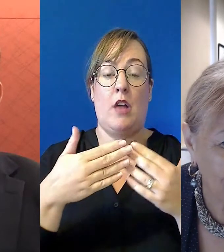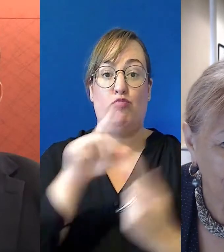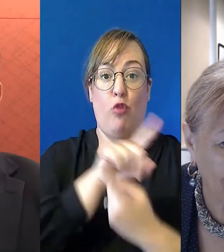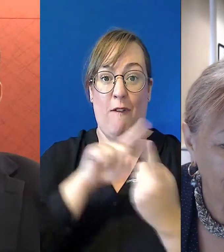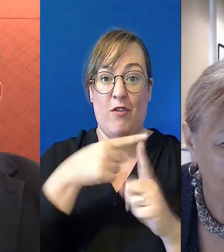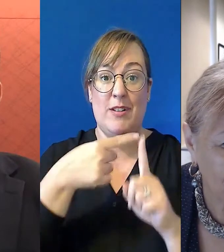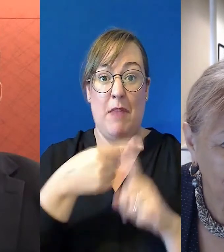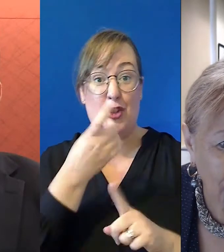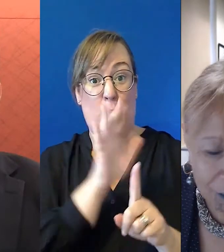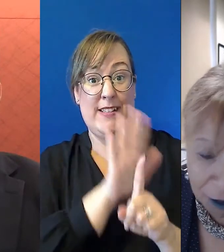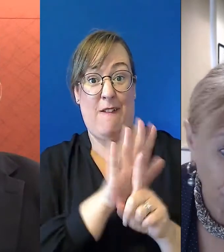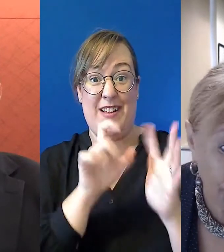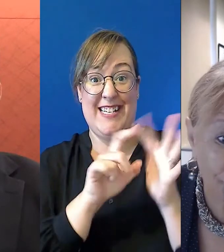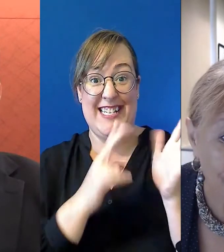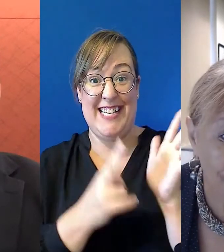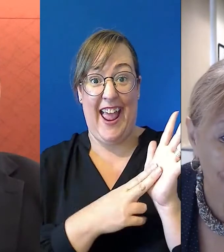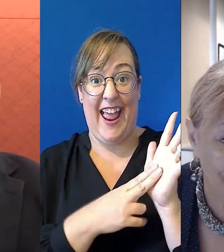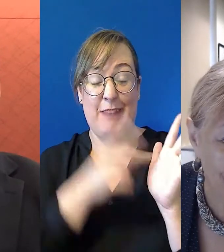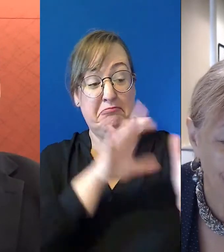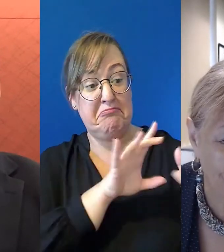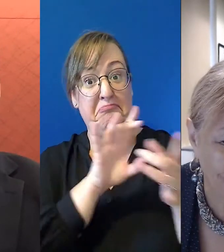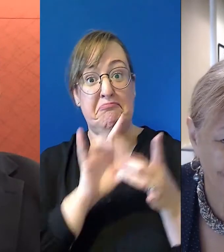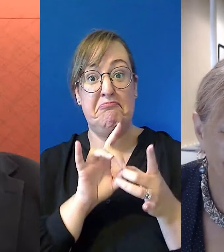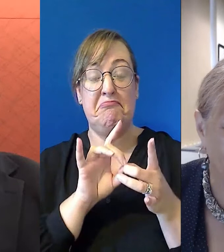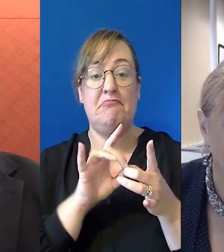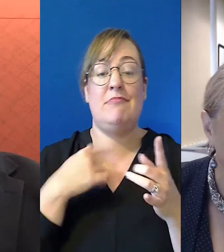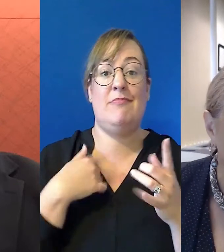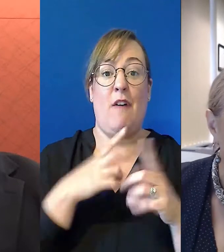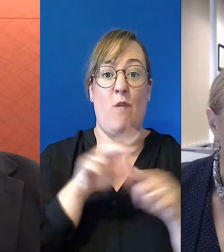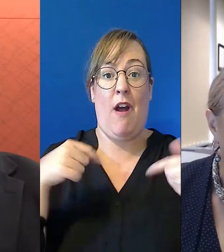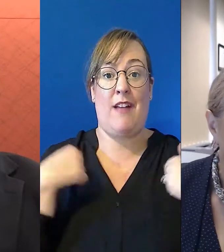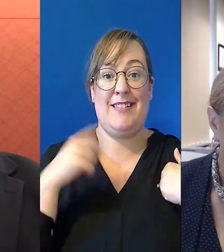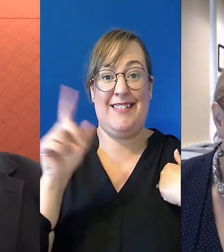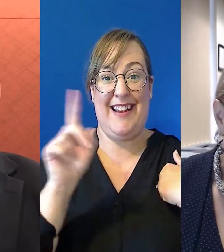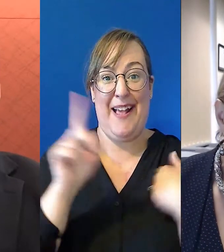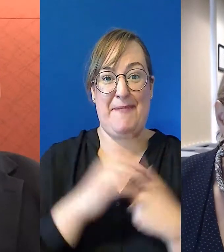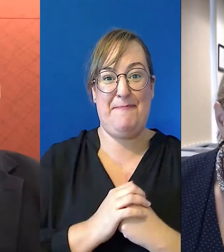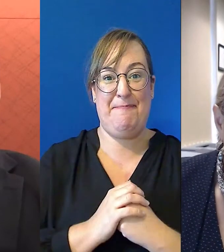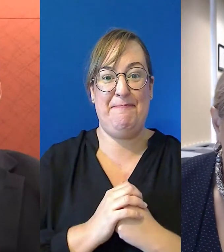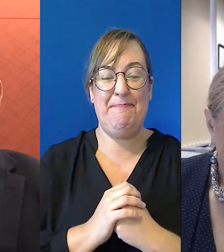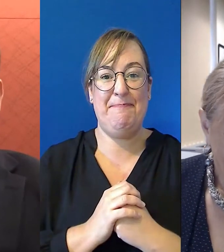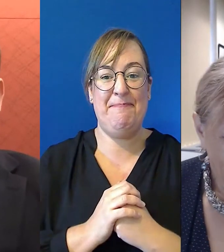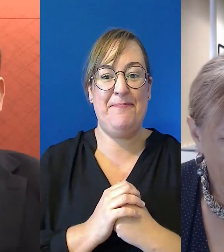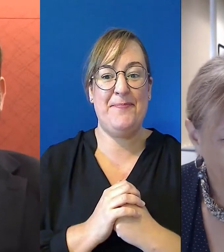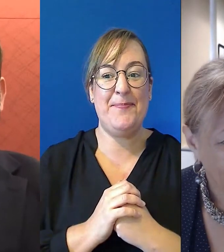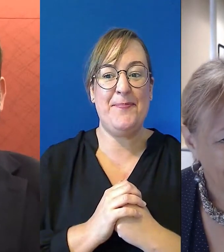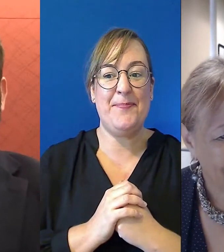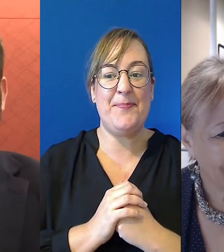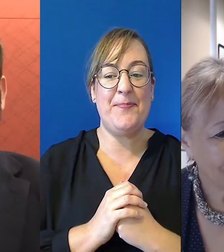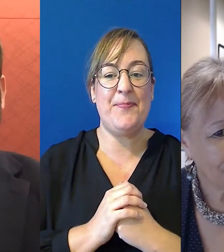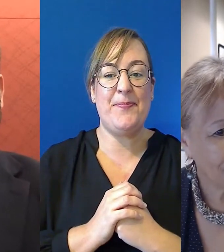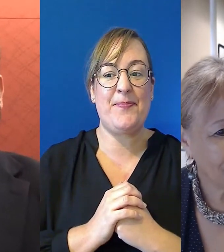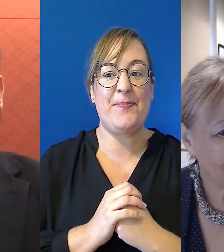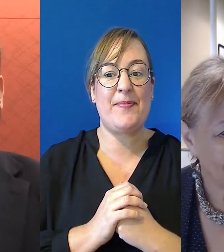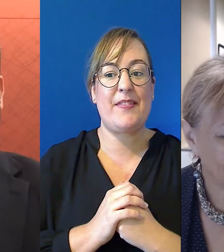for agreeing to facilitate this session. Thank you very much. Well, let's start with